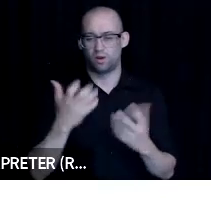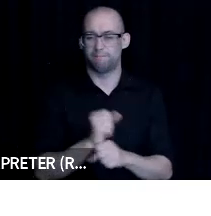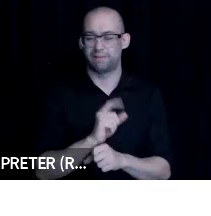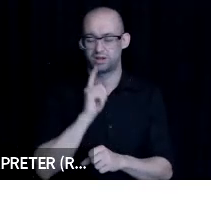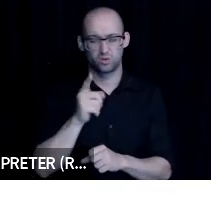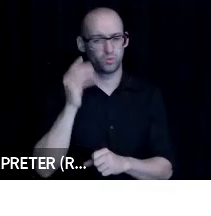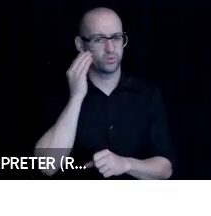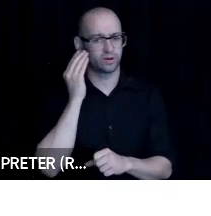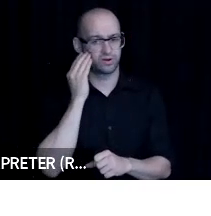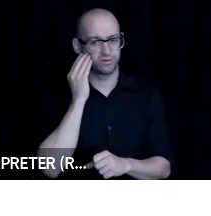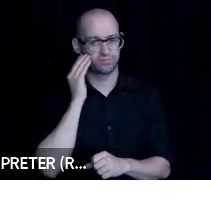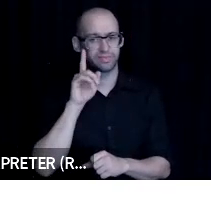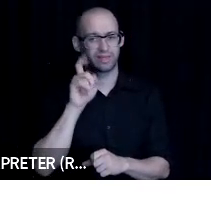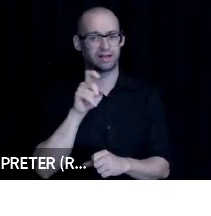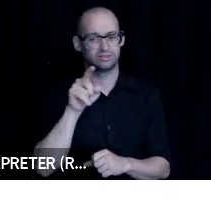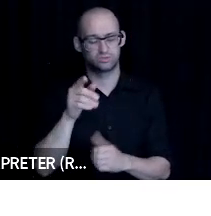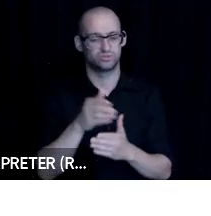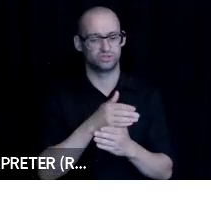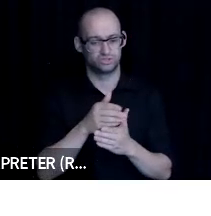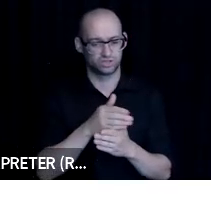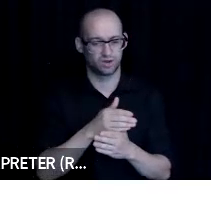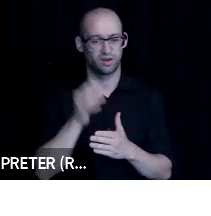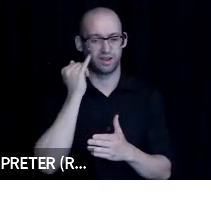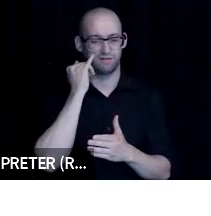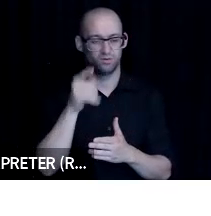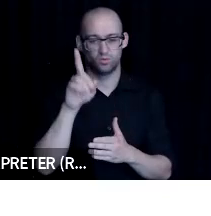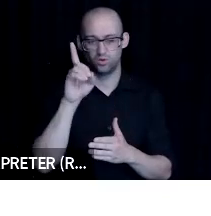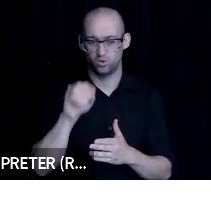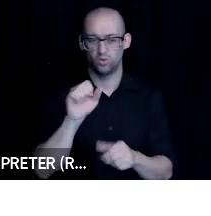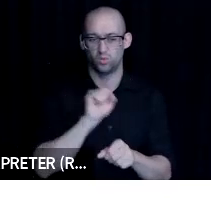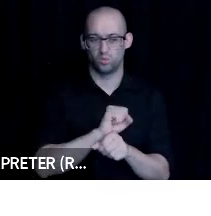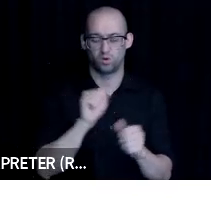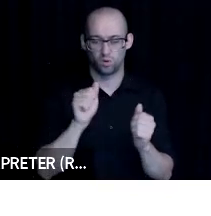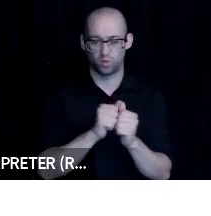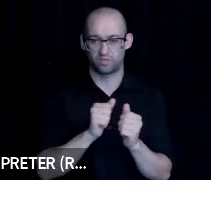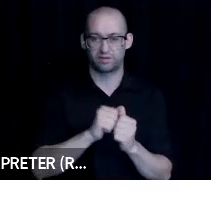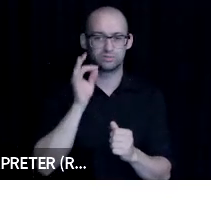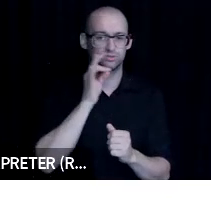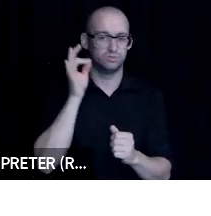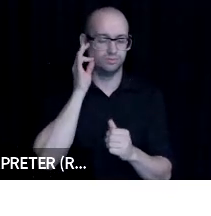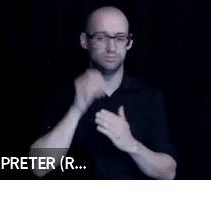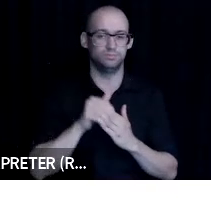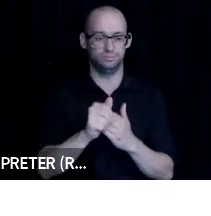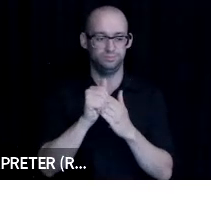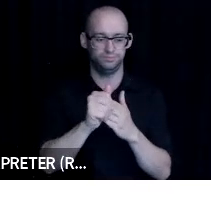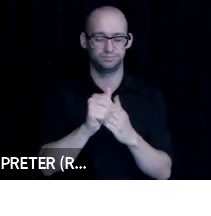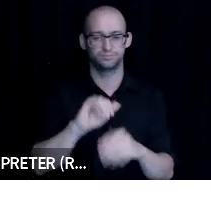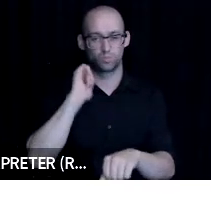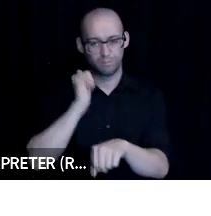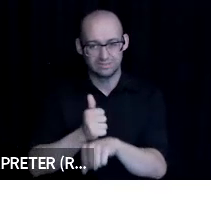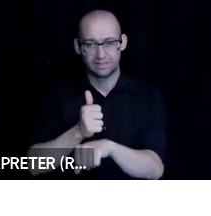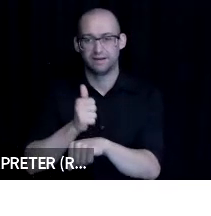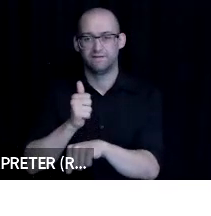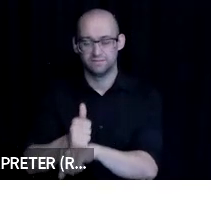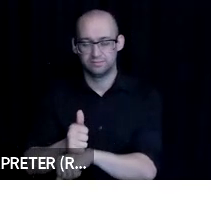aware and ask you to also share out if you do work with tribal leaders, members, or representatives. We do